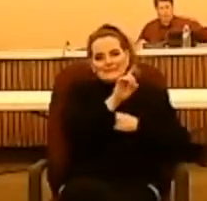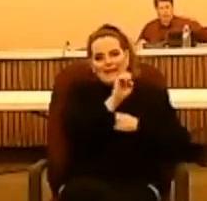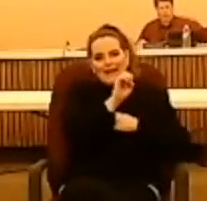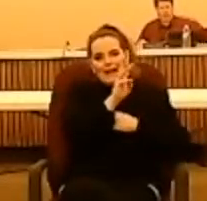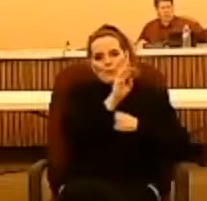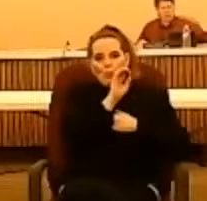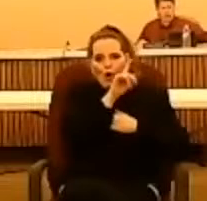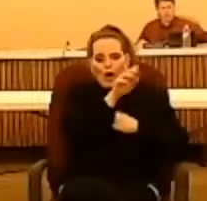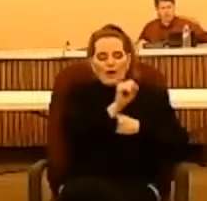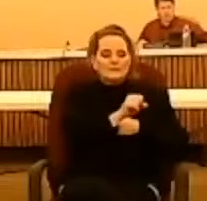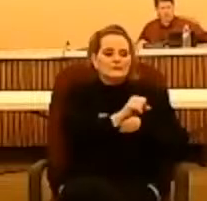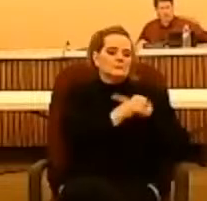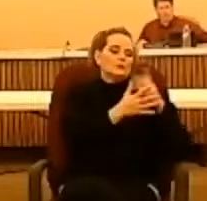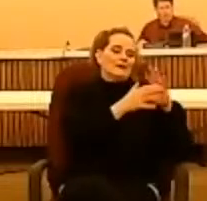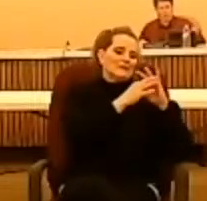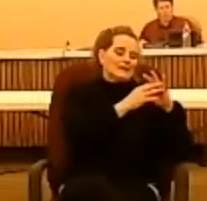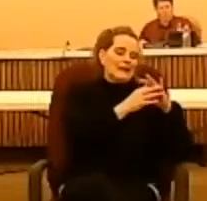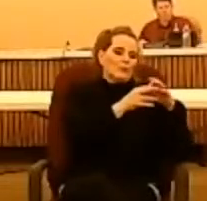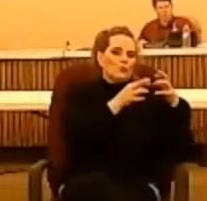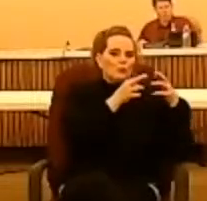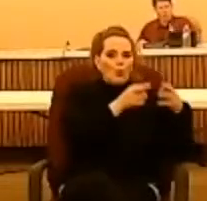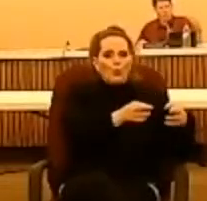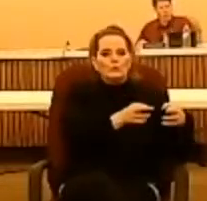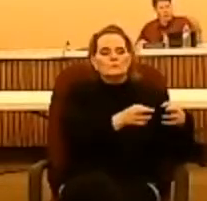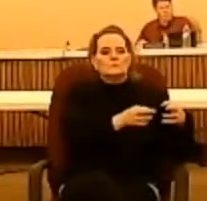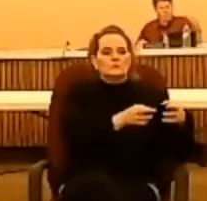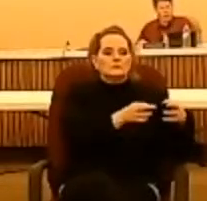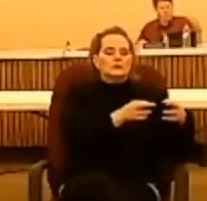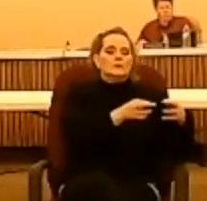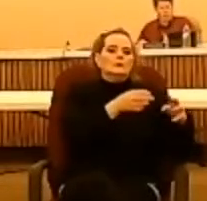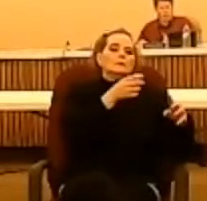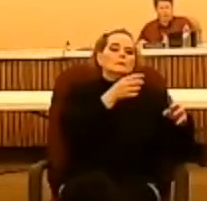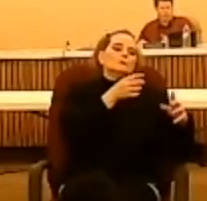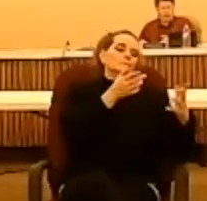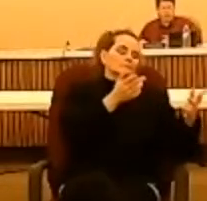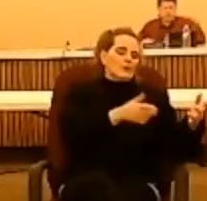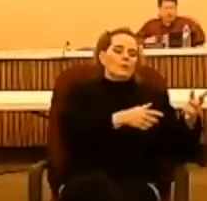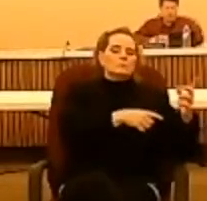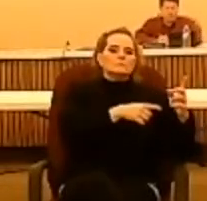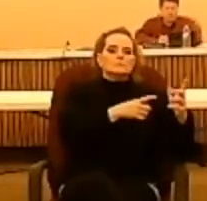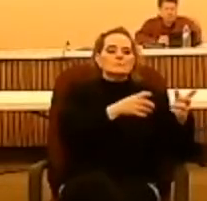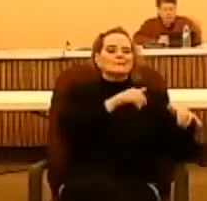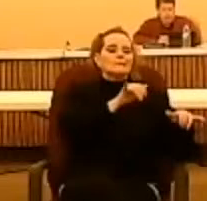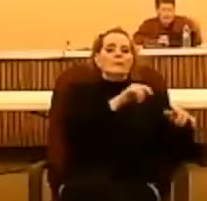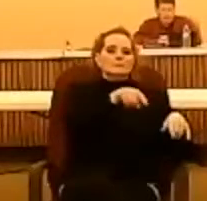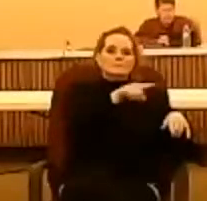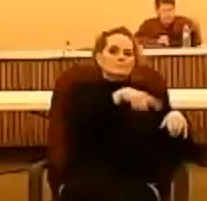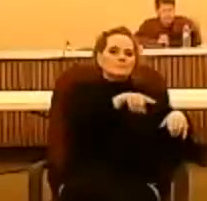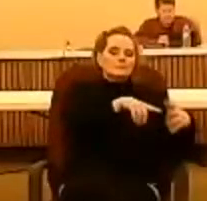from, I think it's Egret Road up to Scottsville West Henrietta Road. So